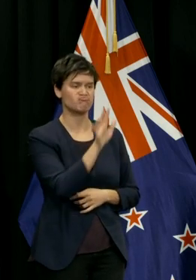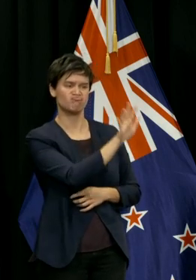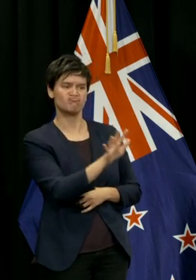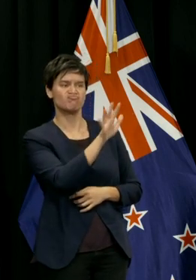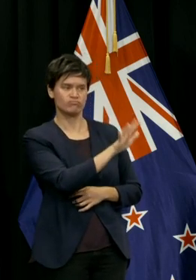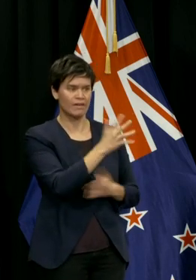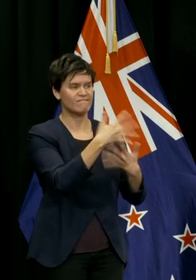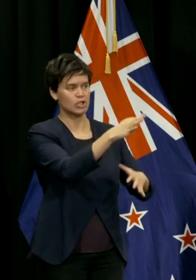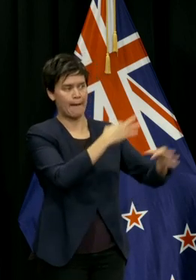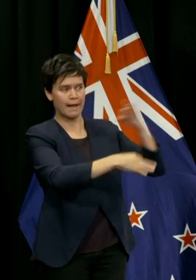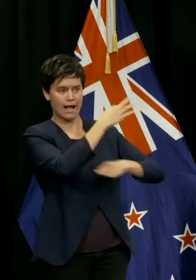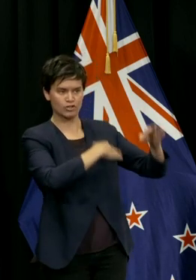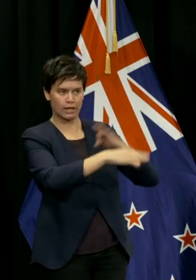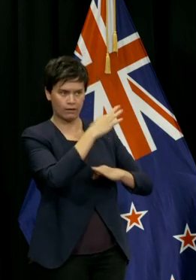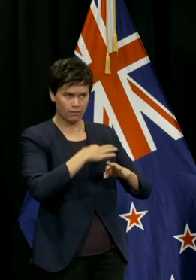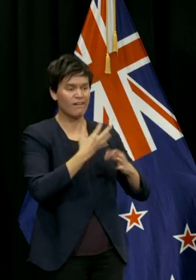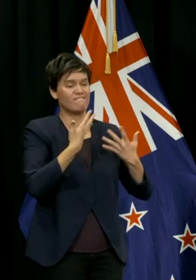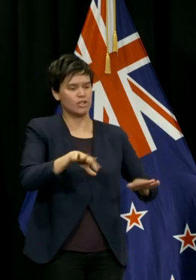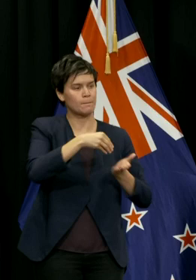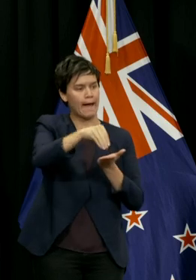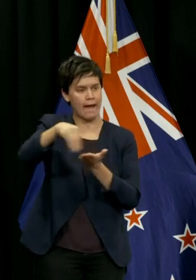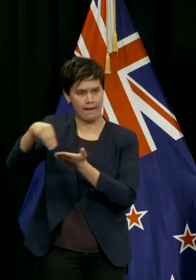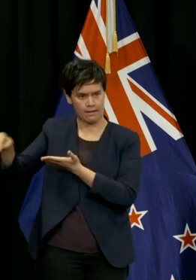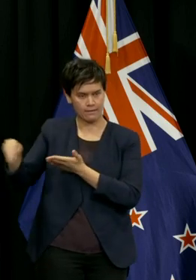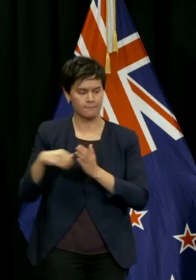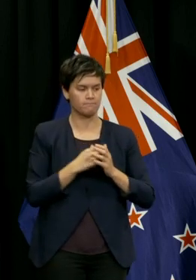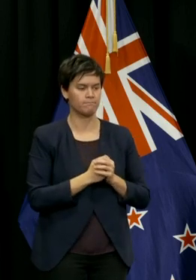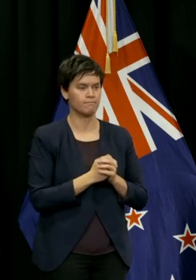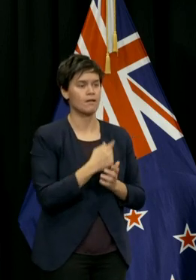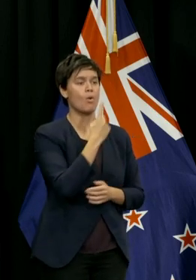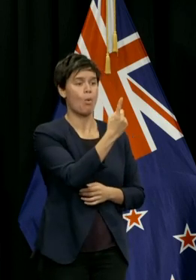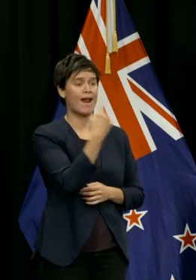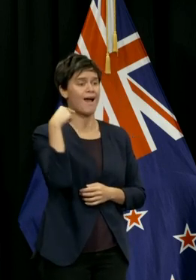72,913 applications have been paid out.